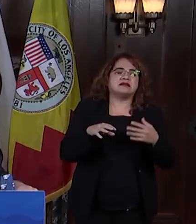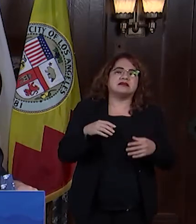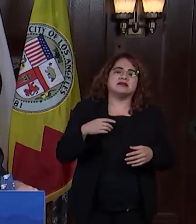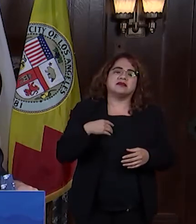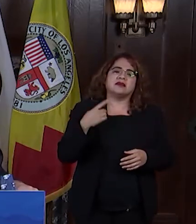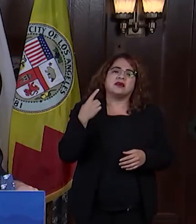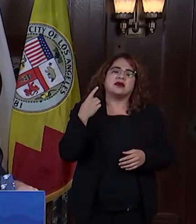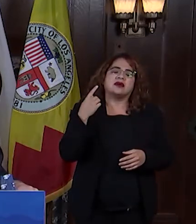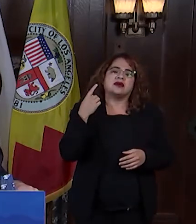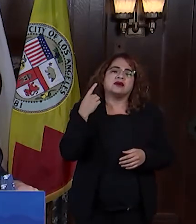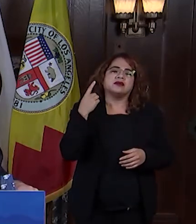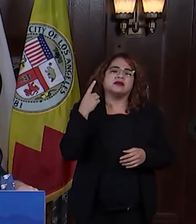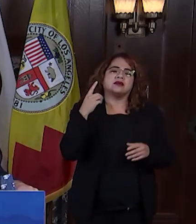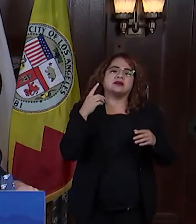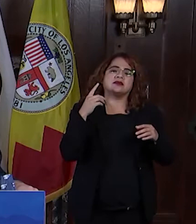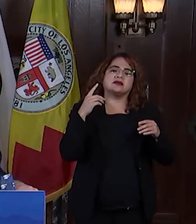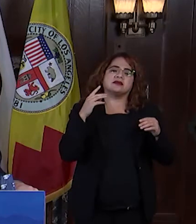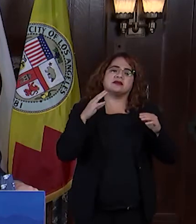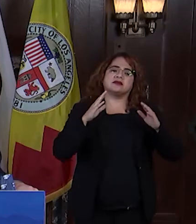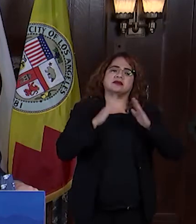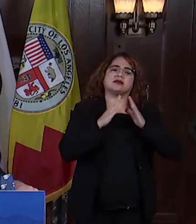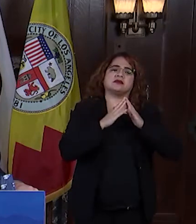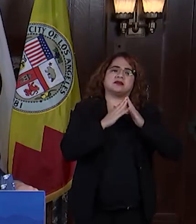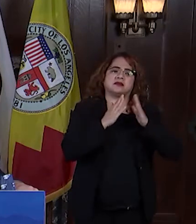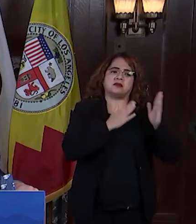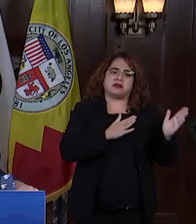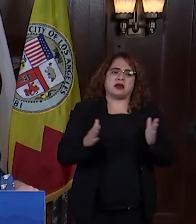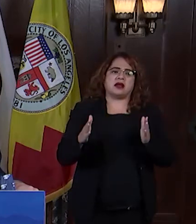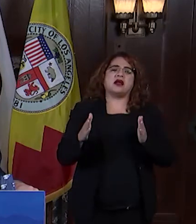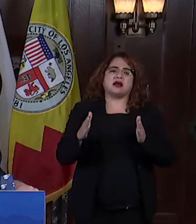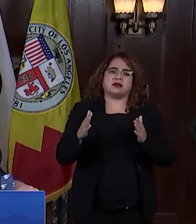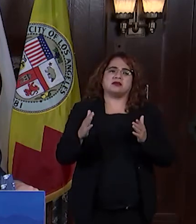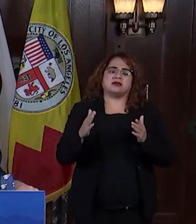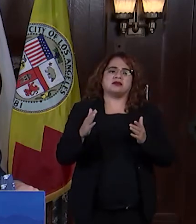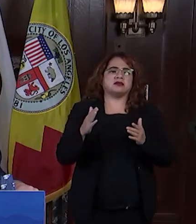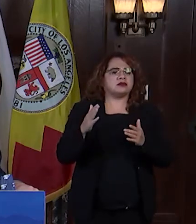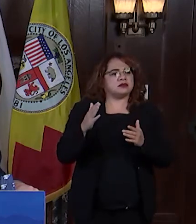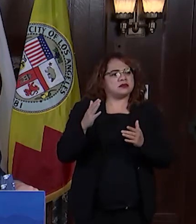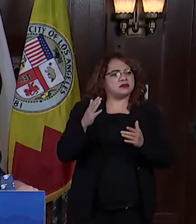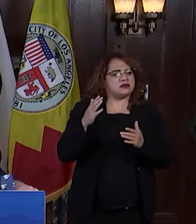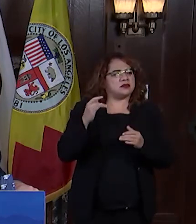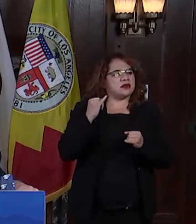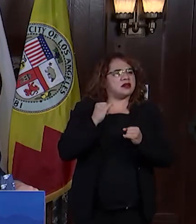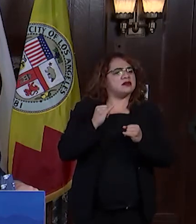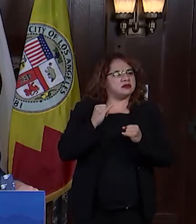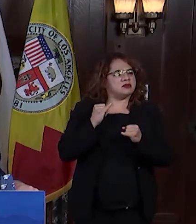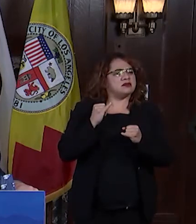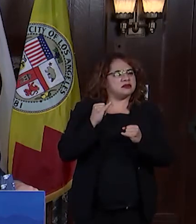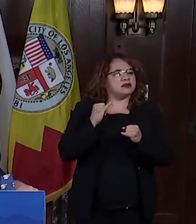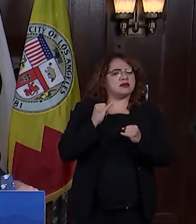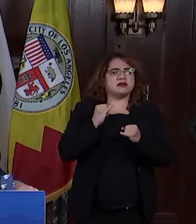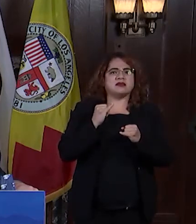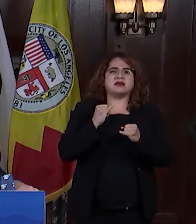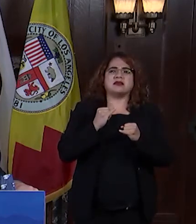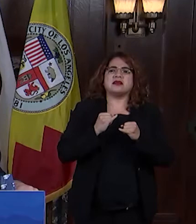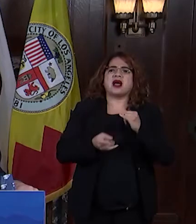wondering if the city is planning to take any sort of last-minute action on Exide, given that the company,